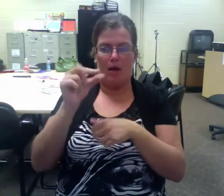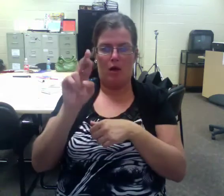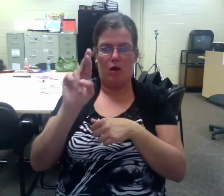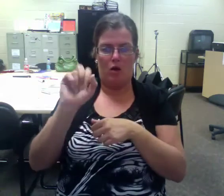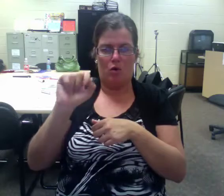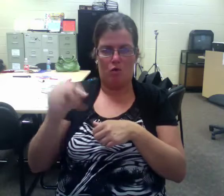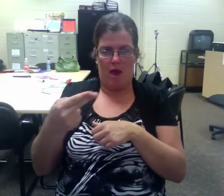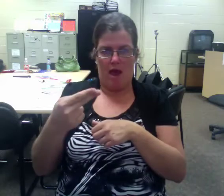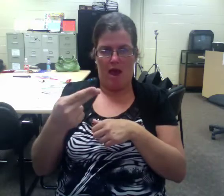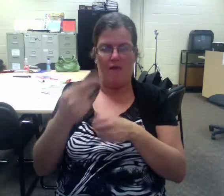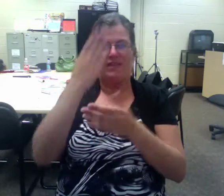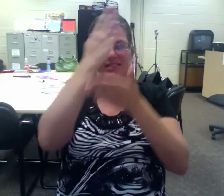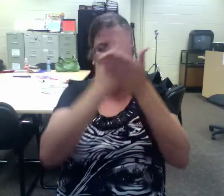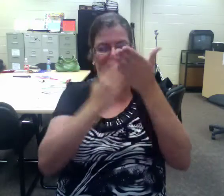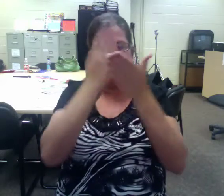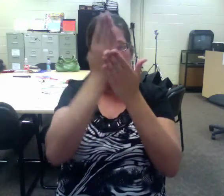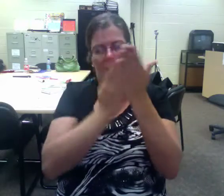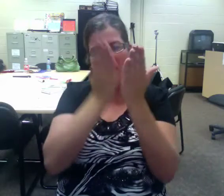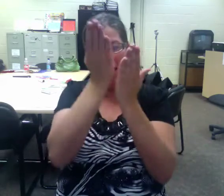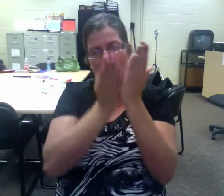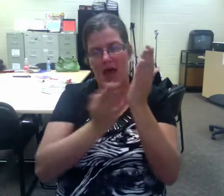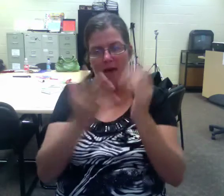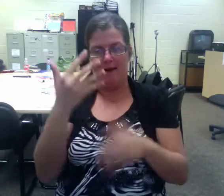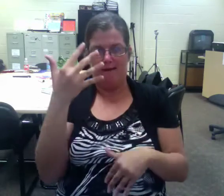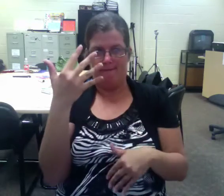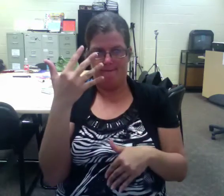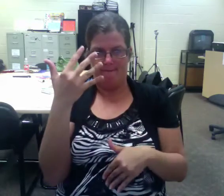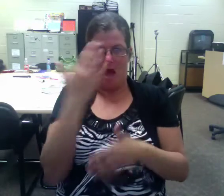fifths. Okay, each of these is 1/5 of the pie.